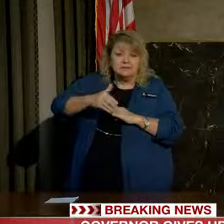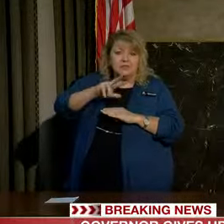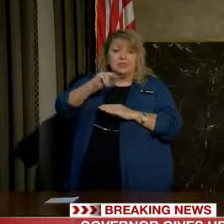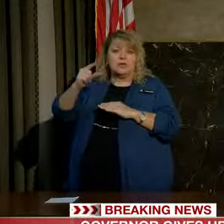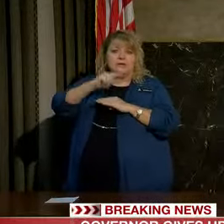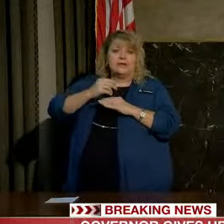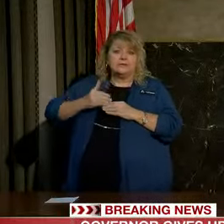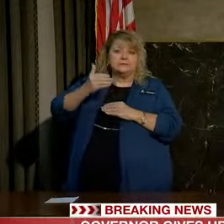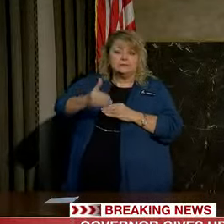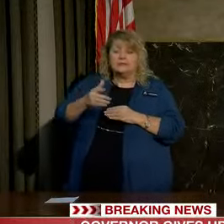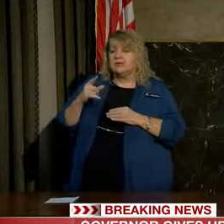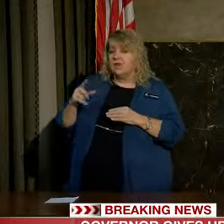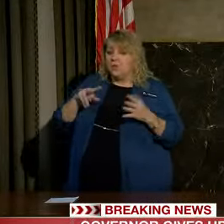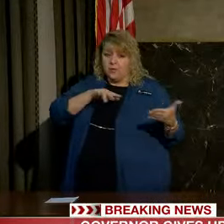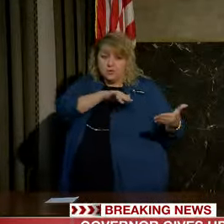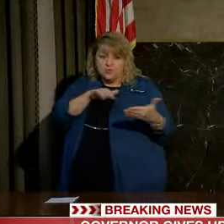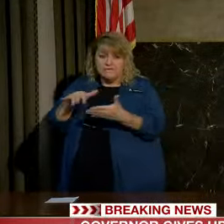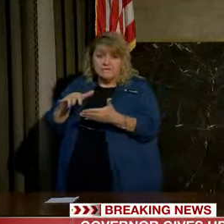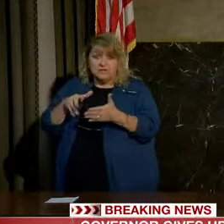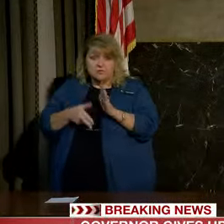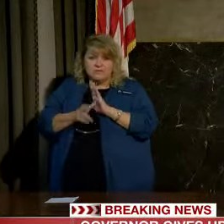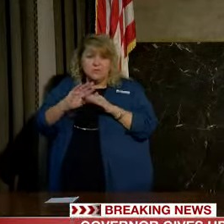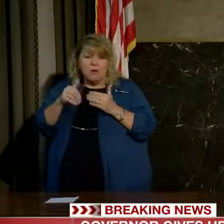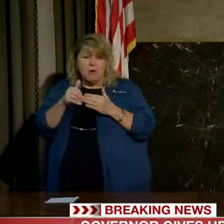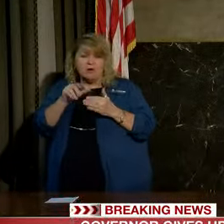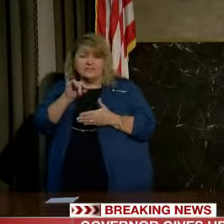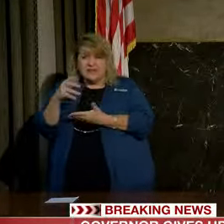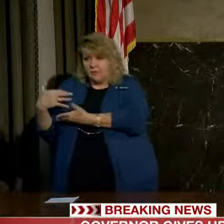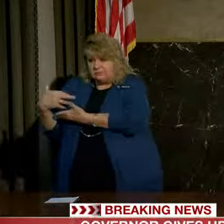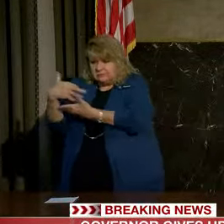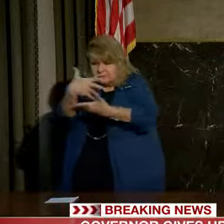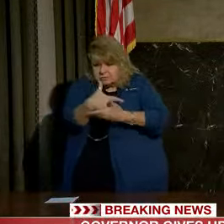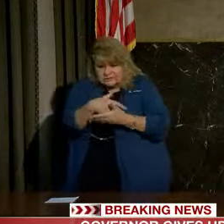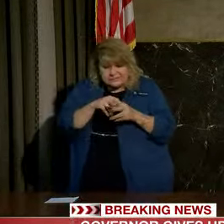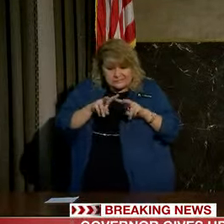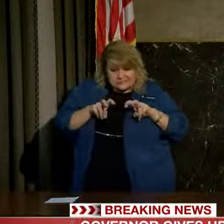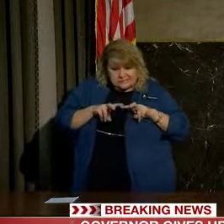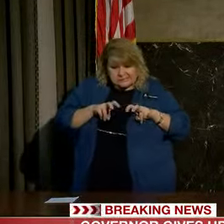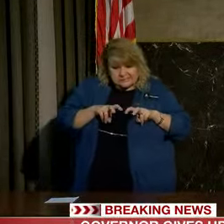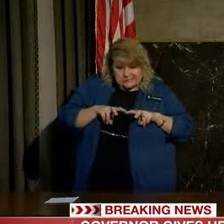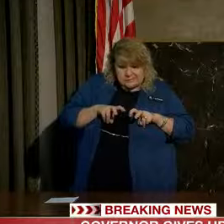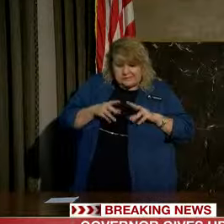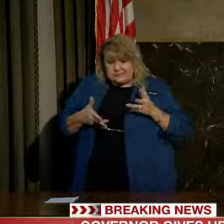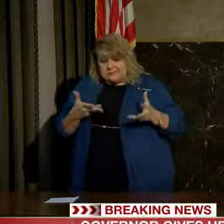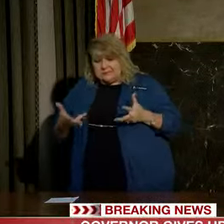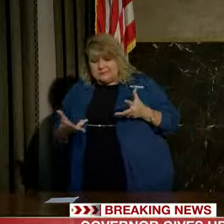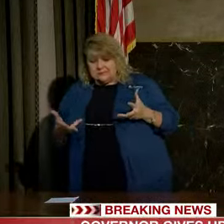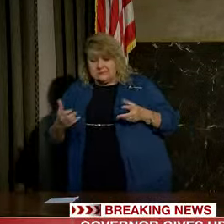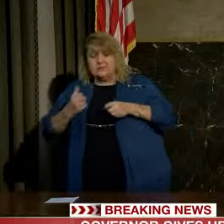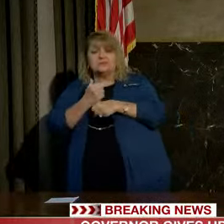best thing to say is that we'll review the data just as closely as we did this time, next time around, and make